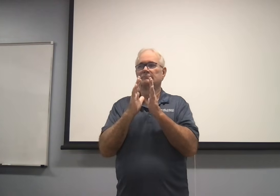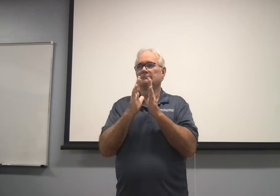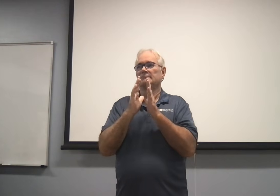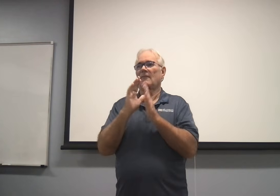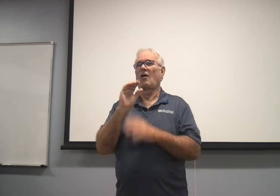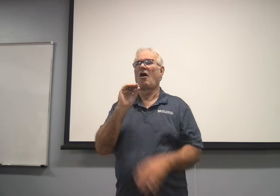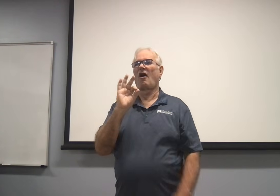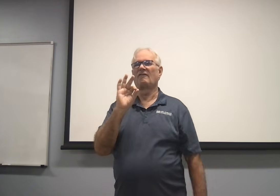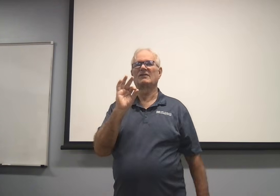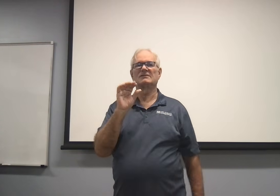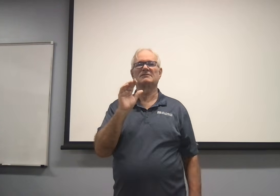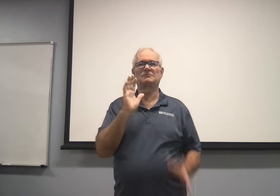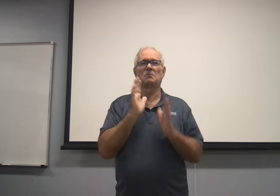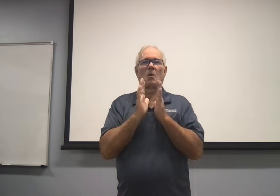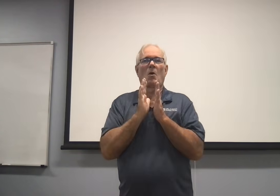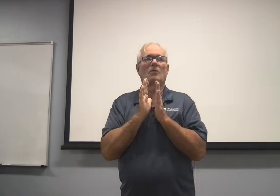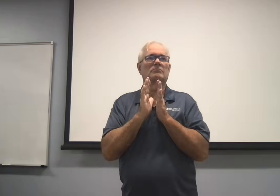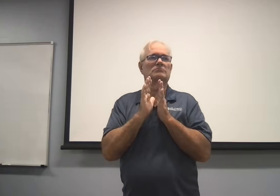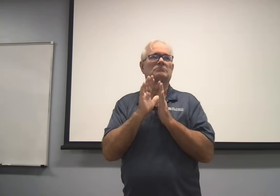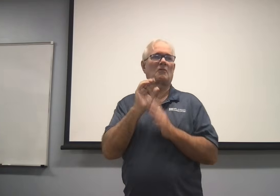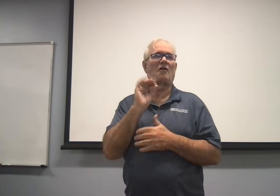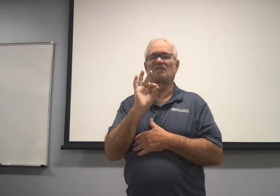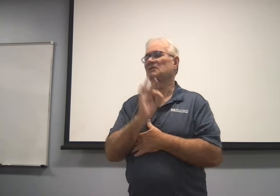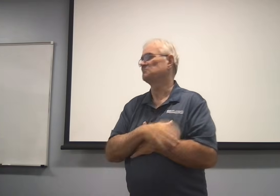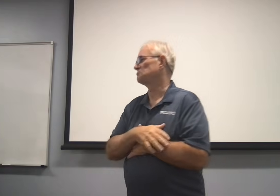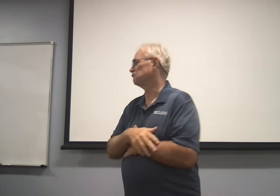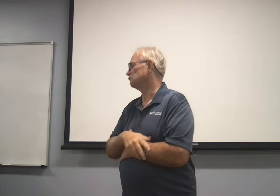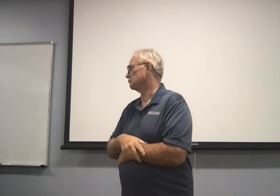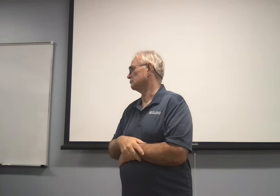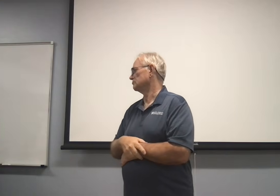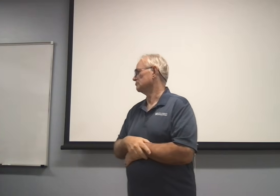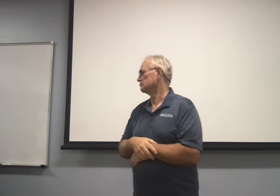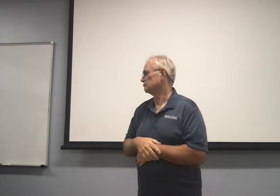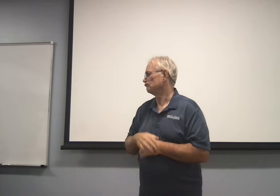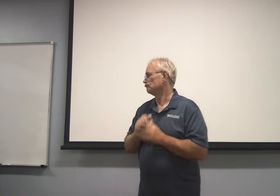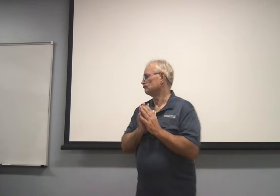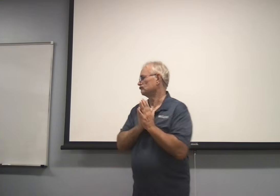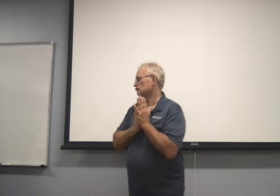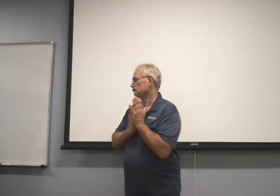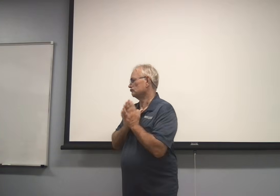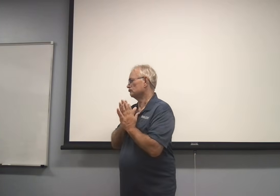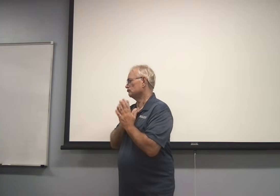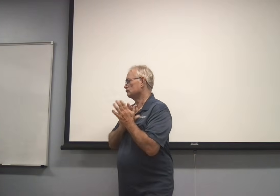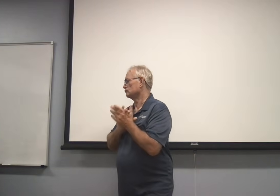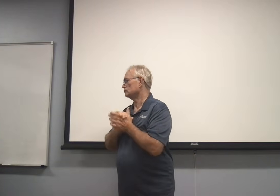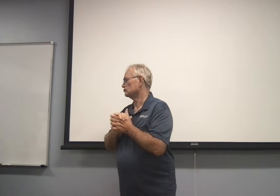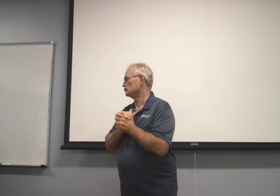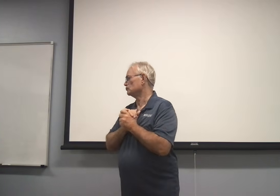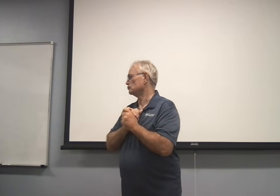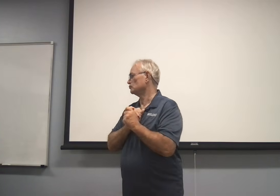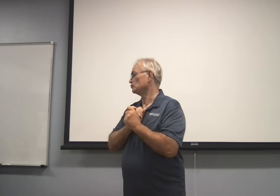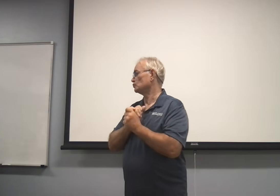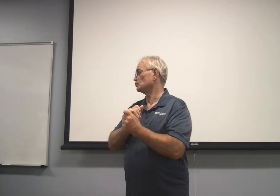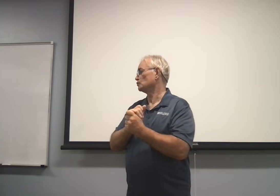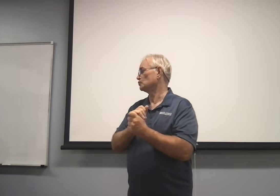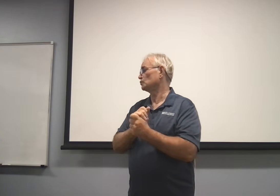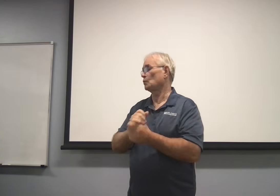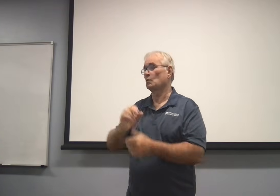in that same position. Texas School of the Deaf. there's a